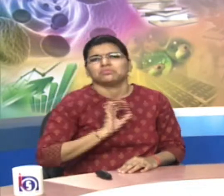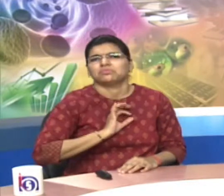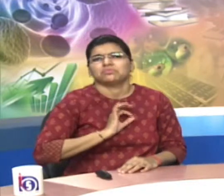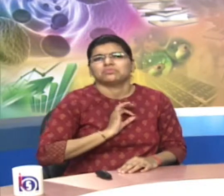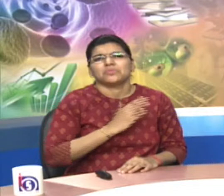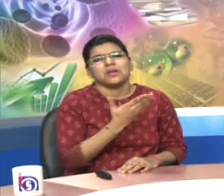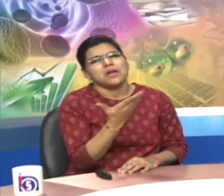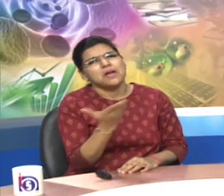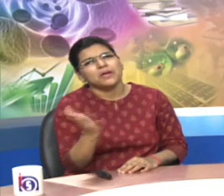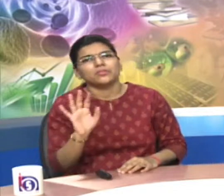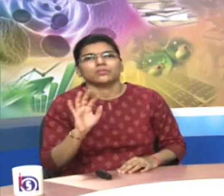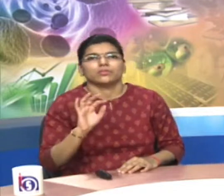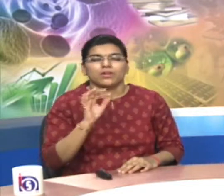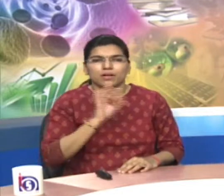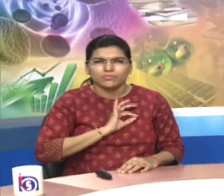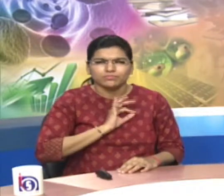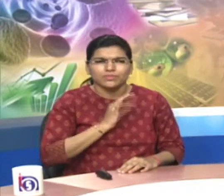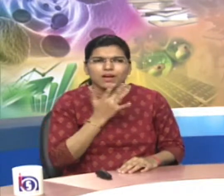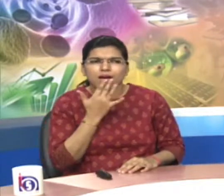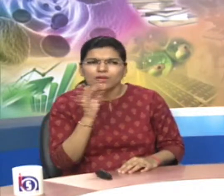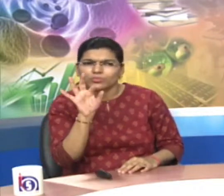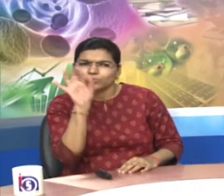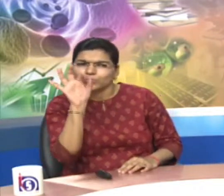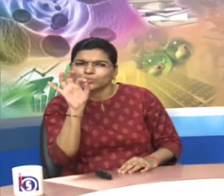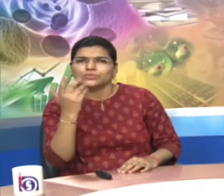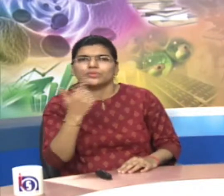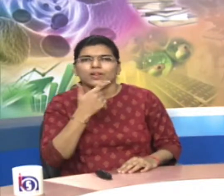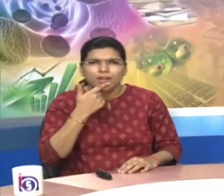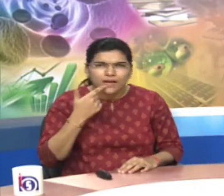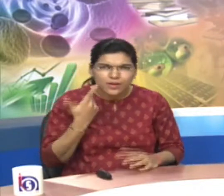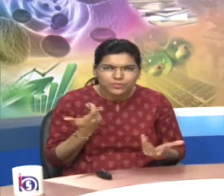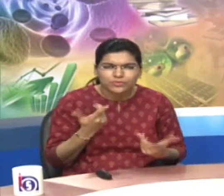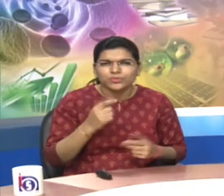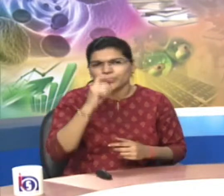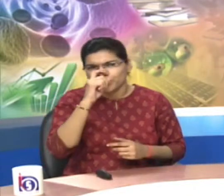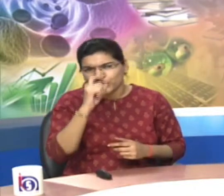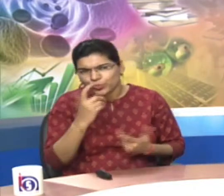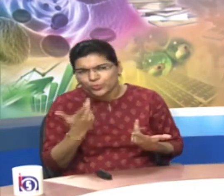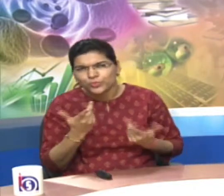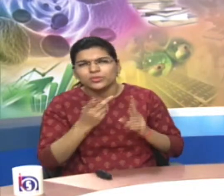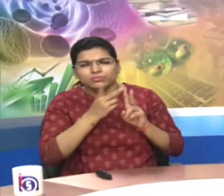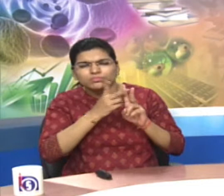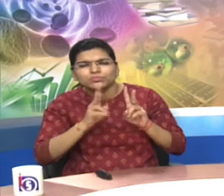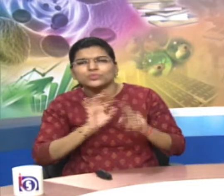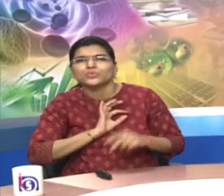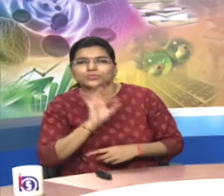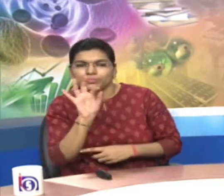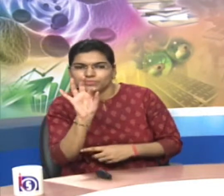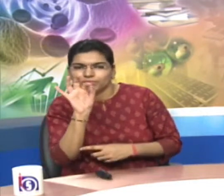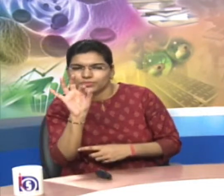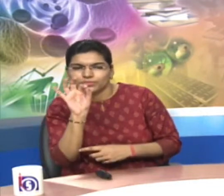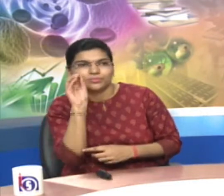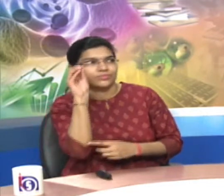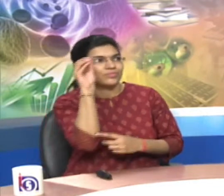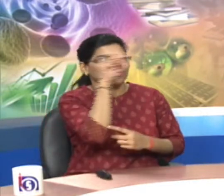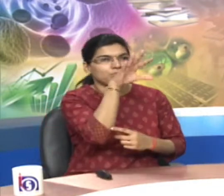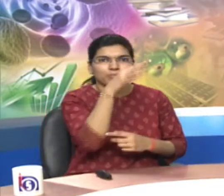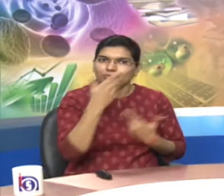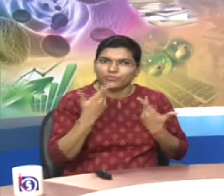This you can see on the screen, and you can choose any color, red, blue. There are different colors on the screen, so